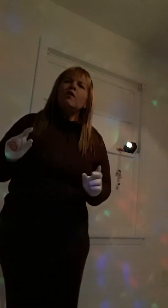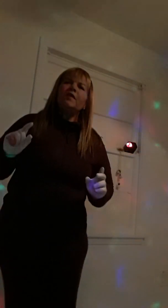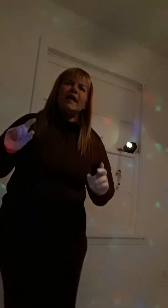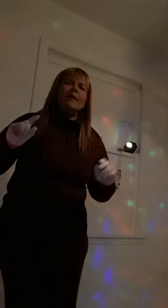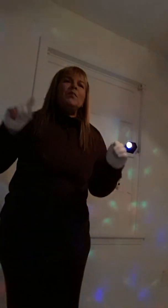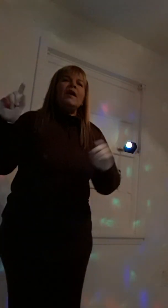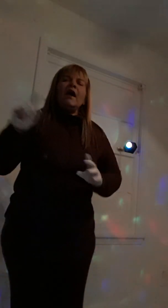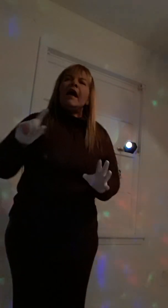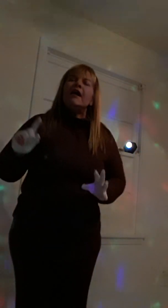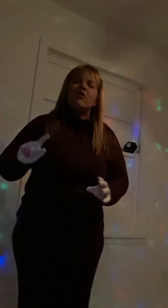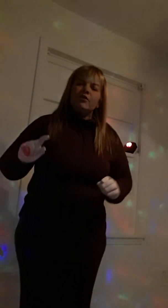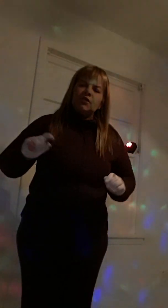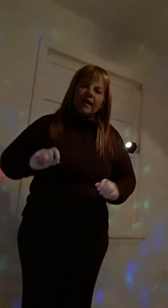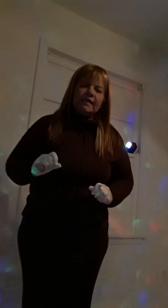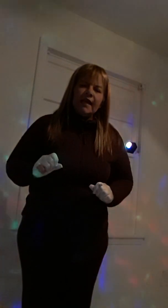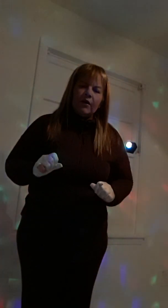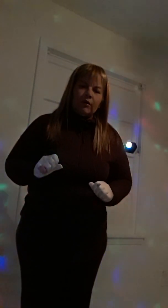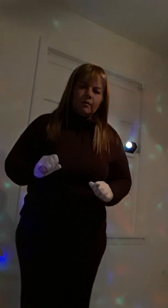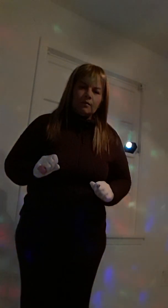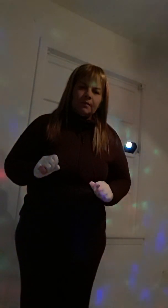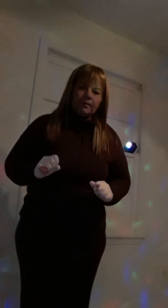Donde ellos crecieron.